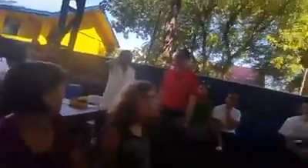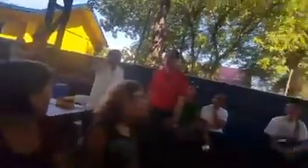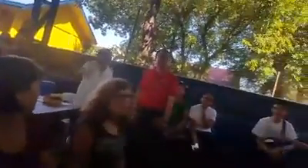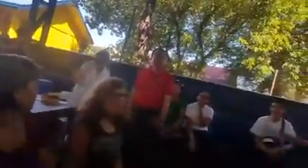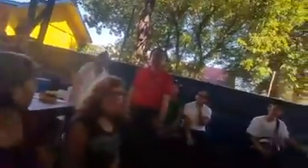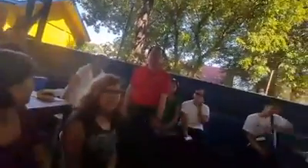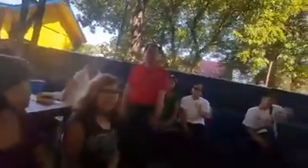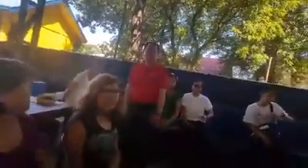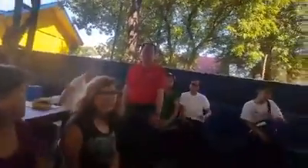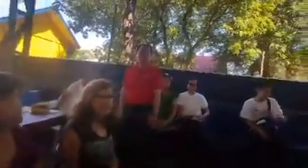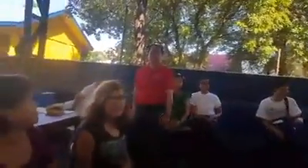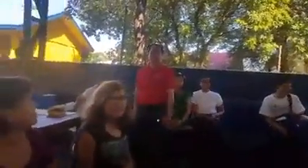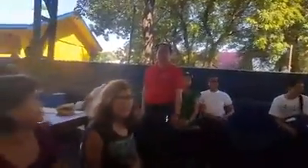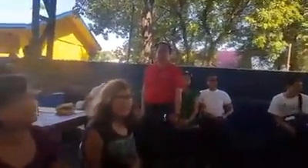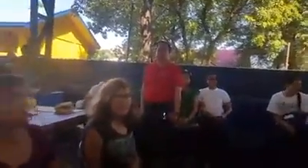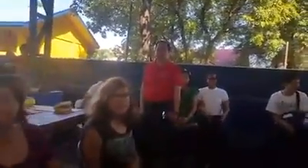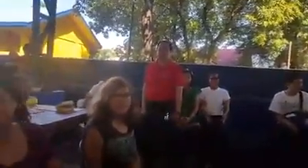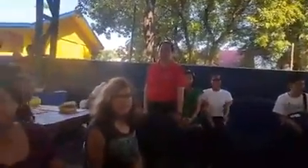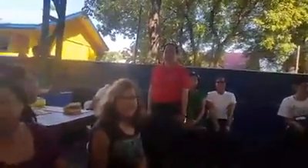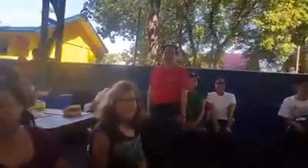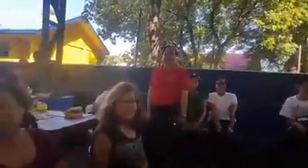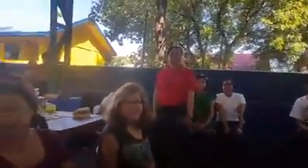And this is Ate Charmaine.